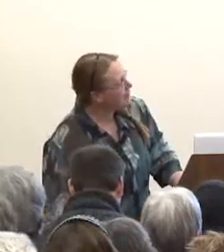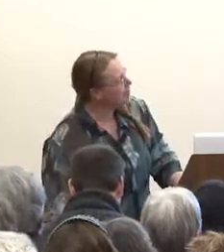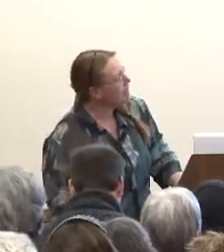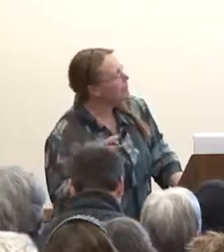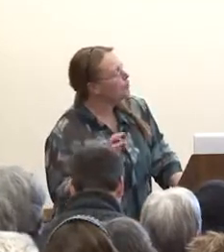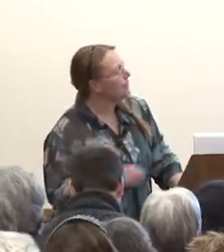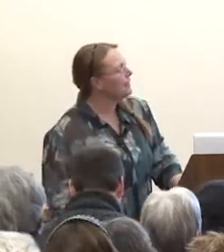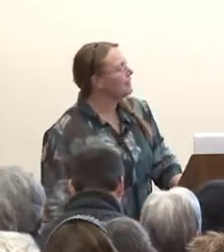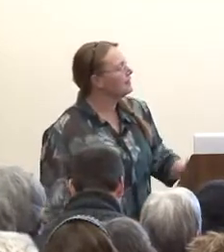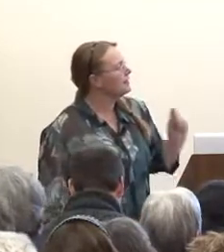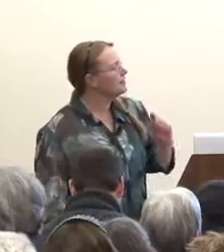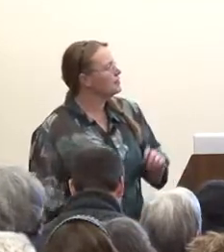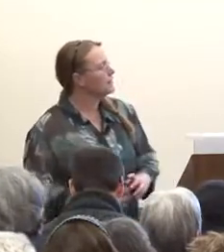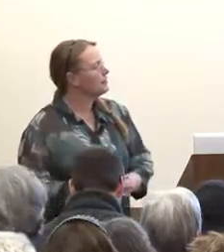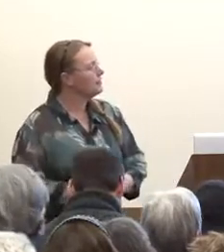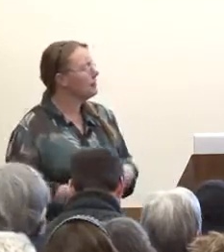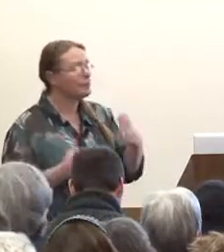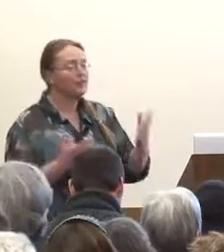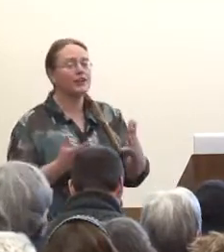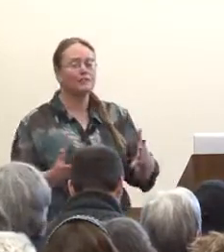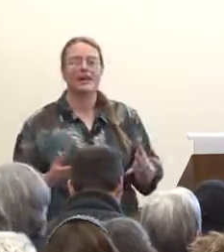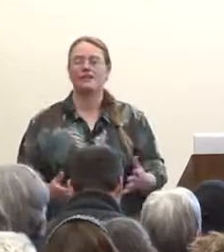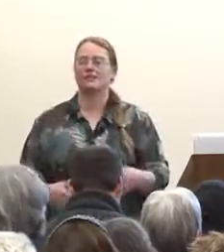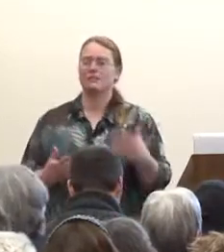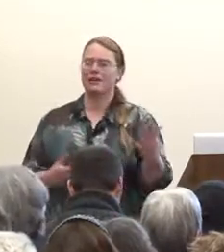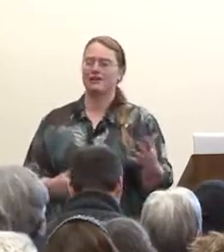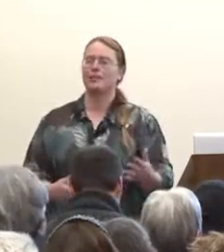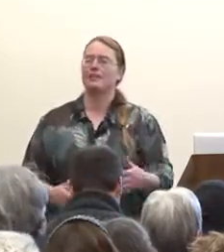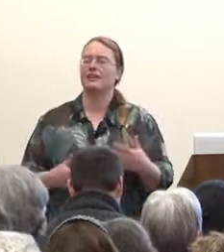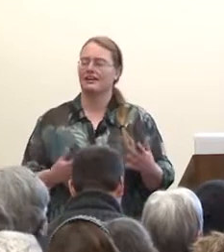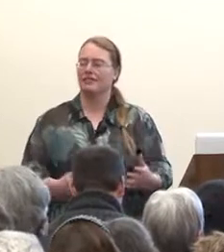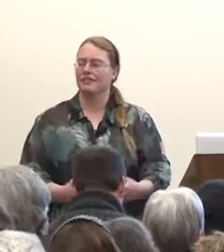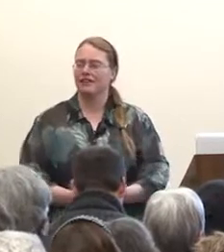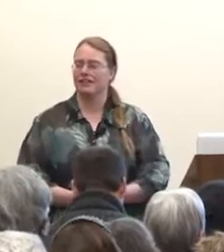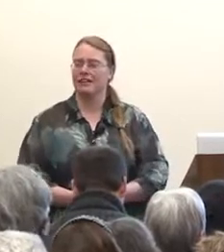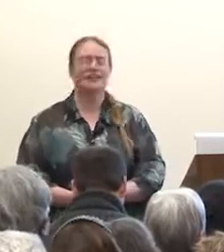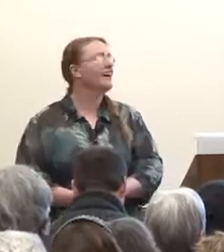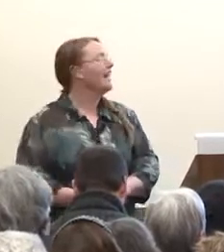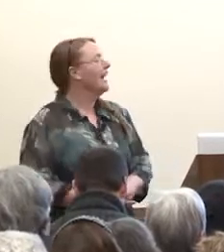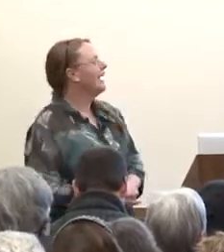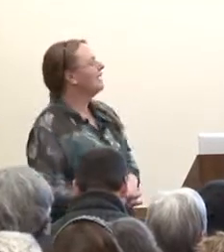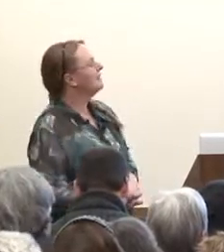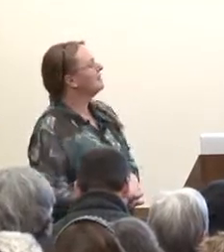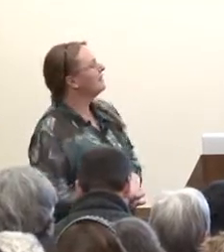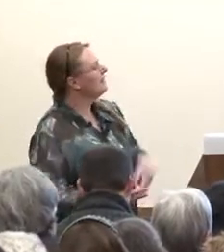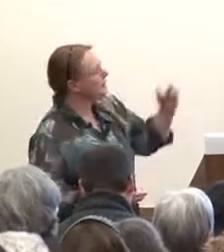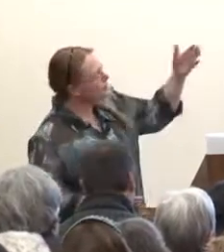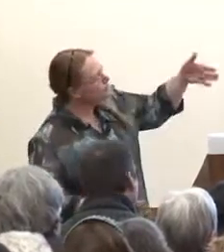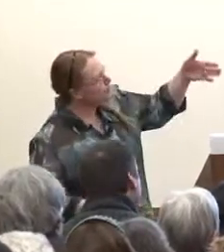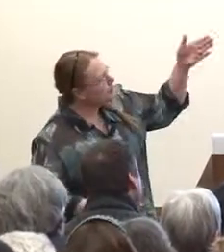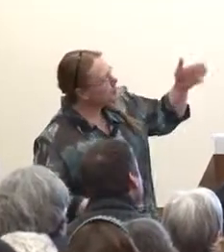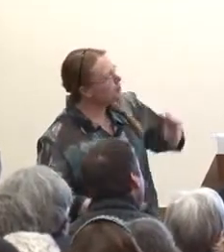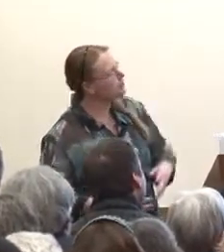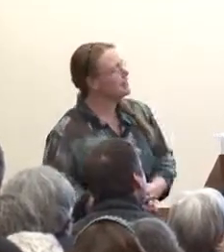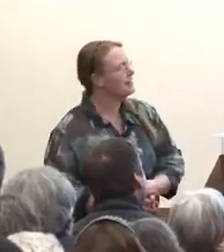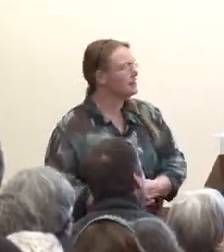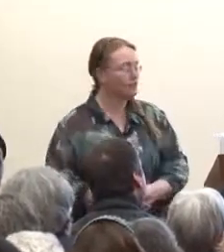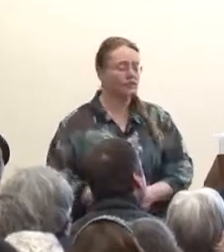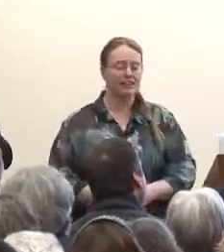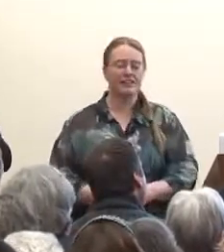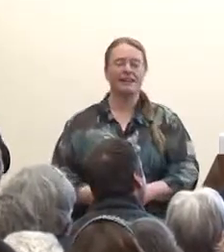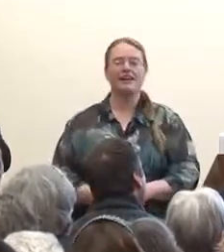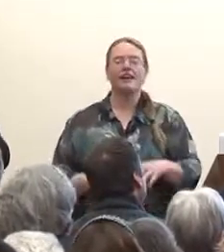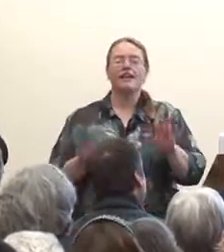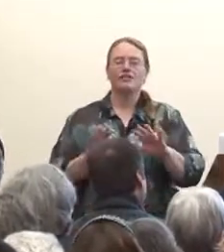the nouns. When a noun is the subject of a verb, the verb cares about the number of the referent. And the form of the verb